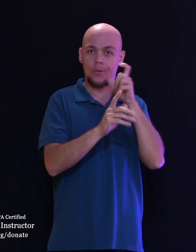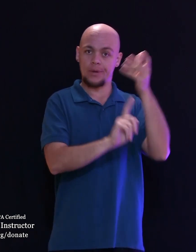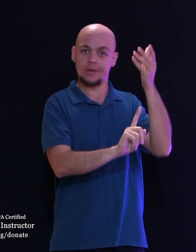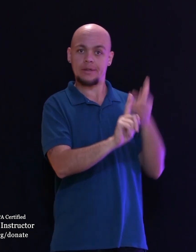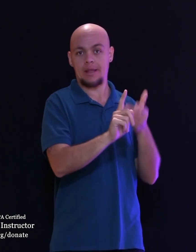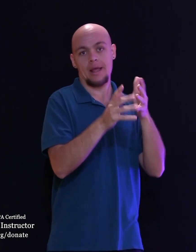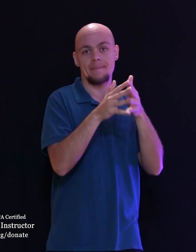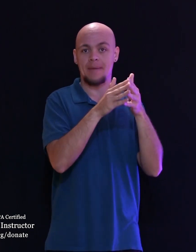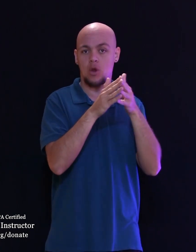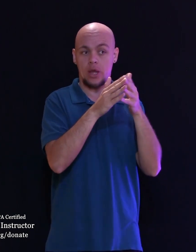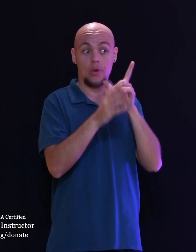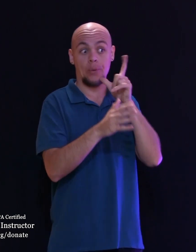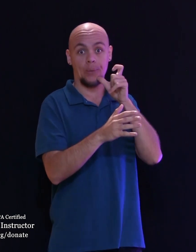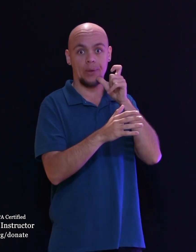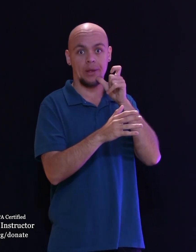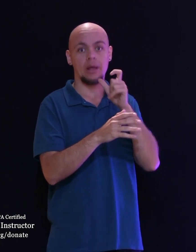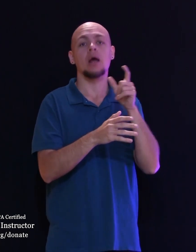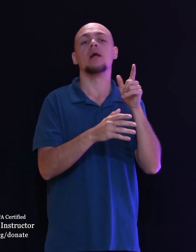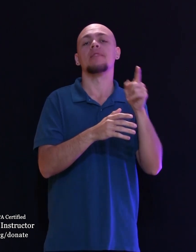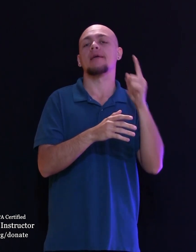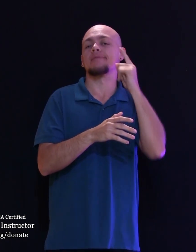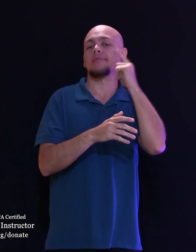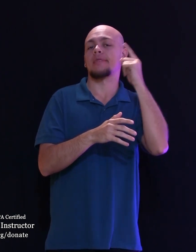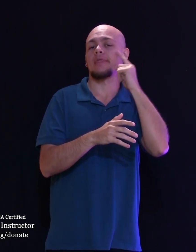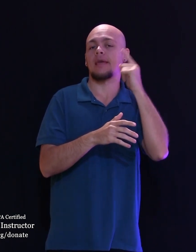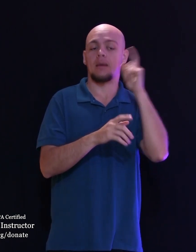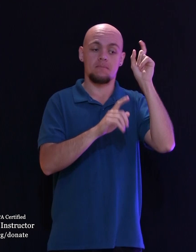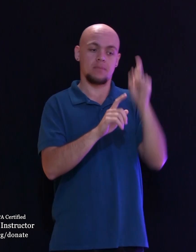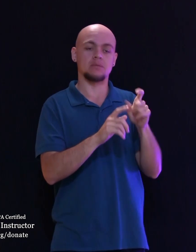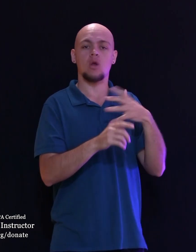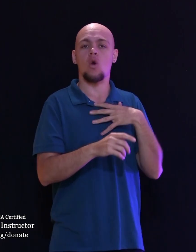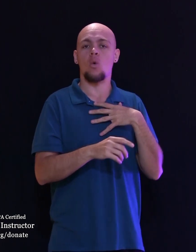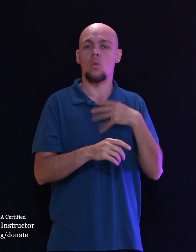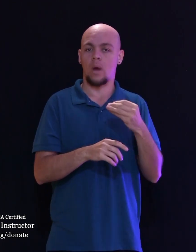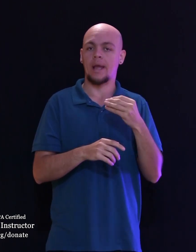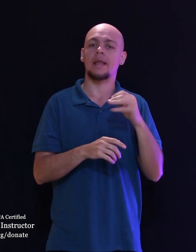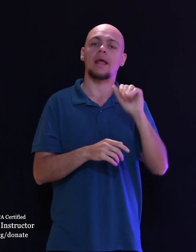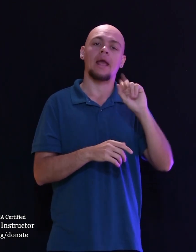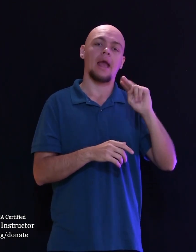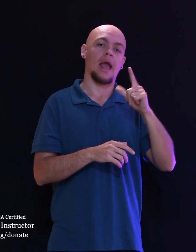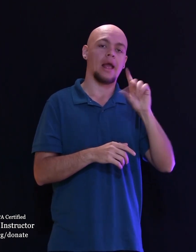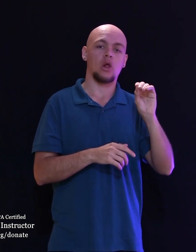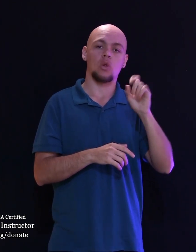be an American? You got to be a white Anglo-Saxon Protestant.